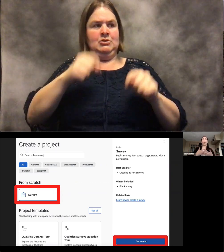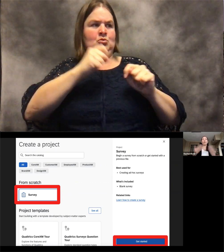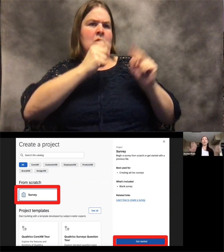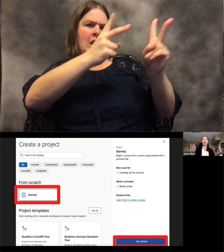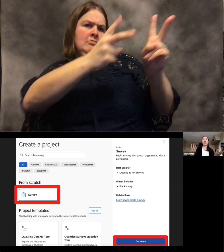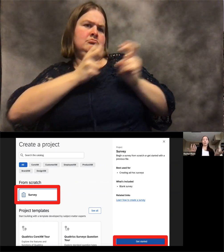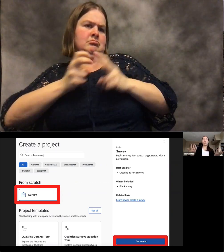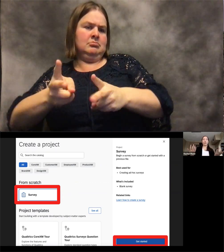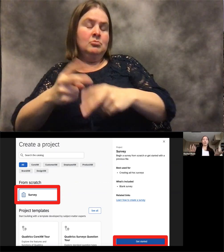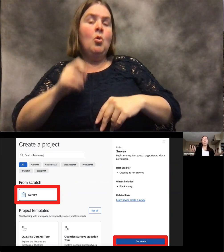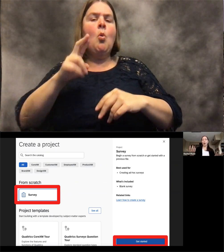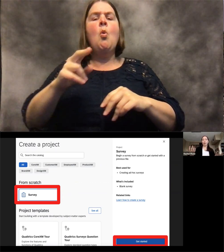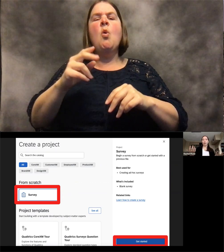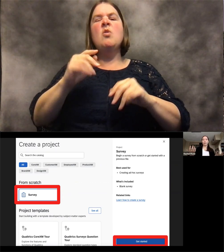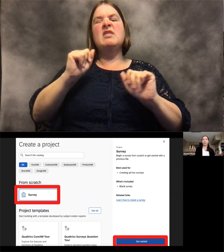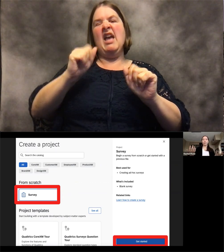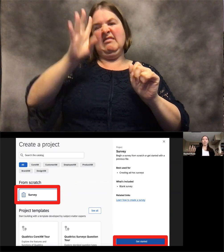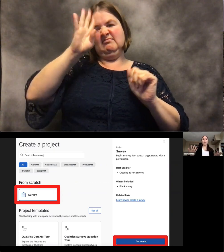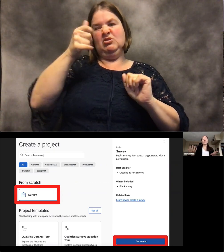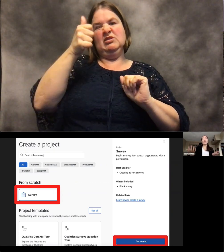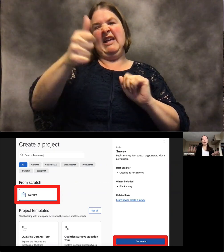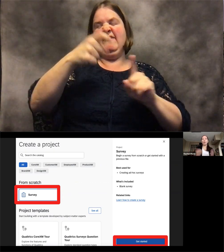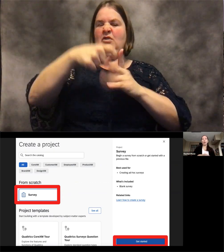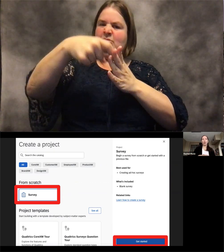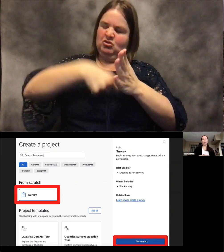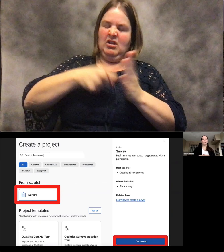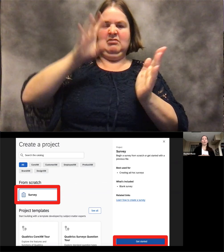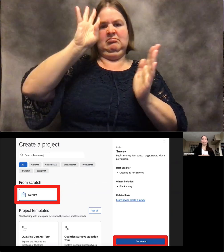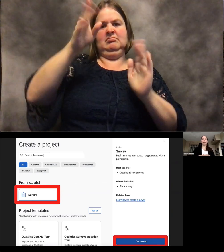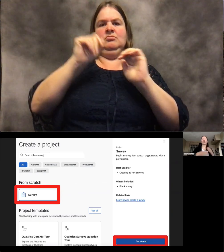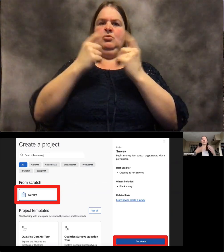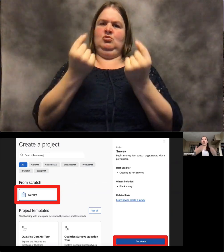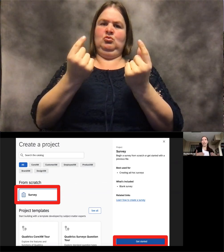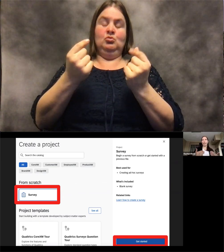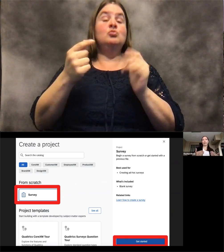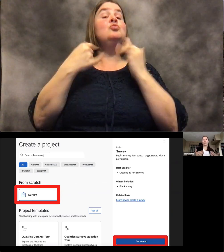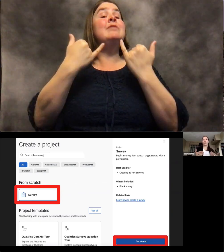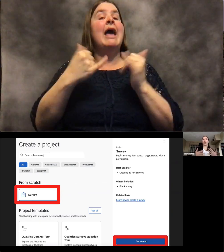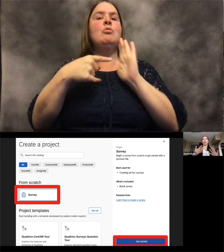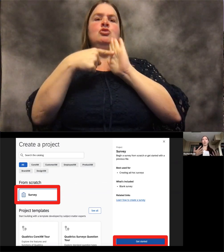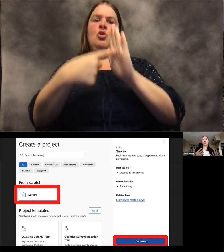or you can create your own survey from scratch. Today, I'm going to show you what it looks like to